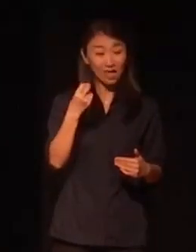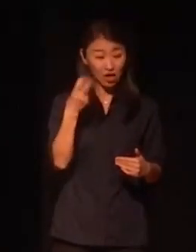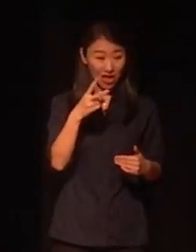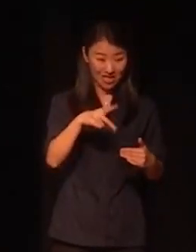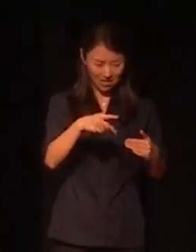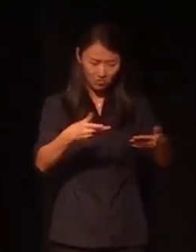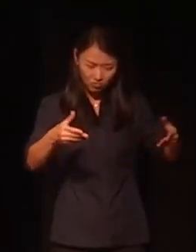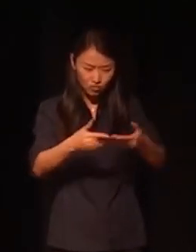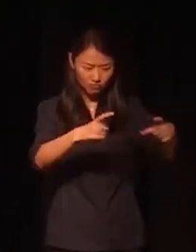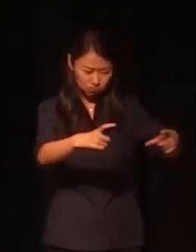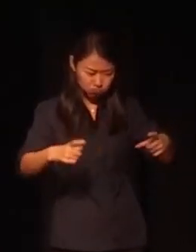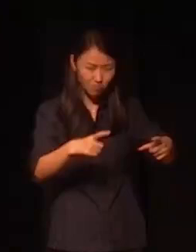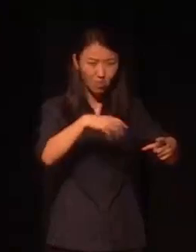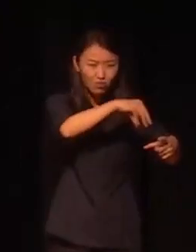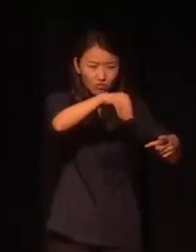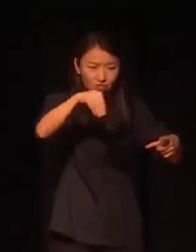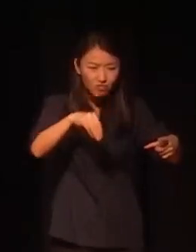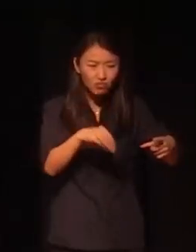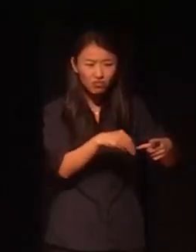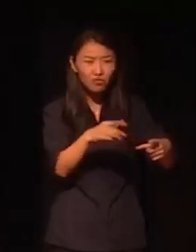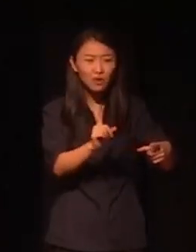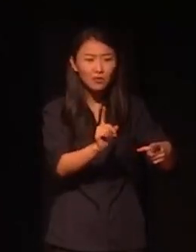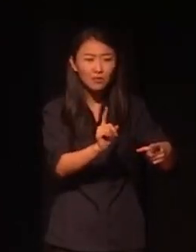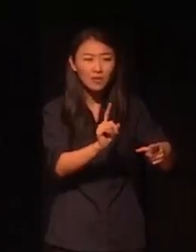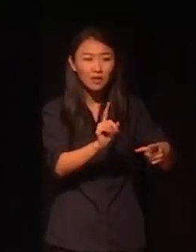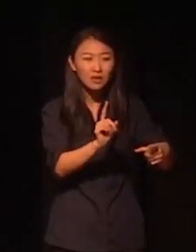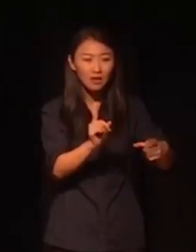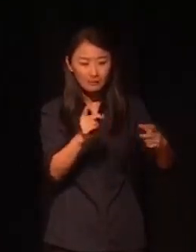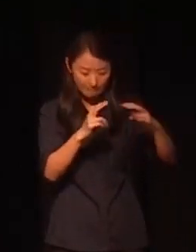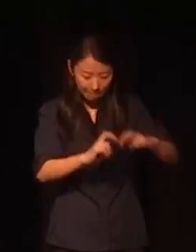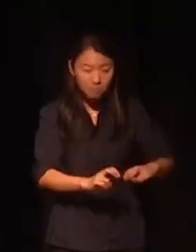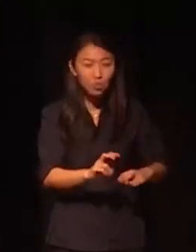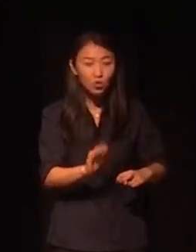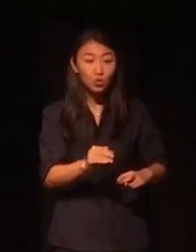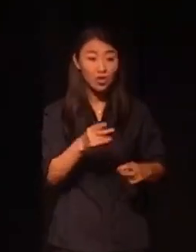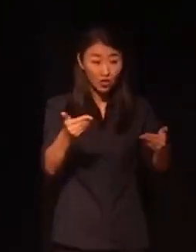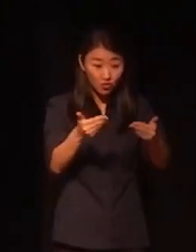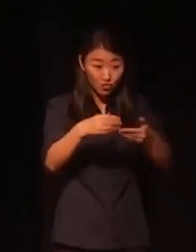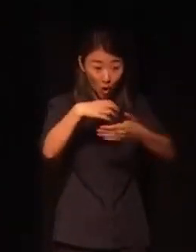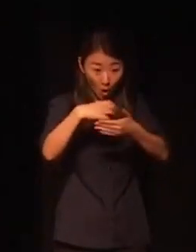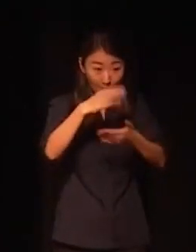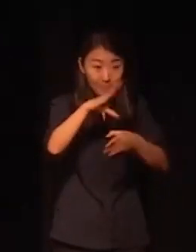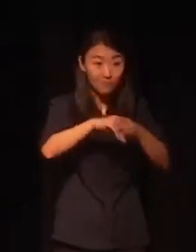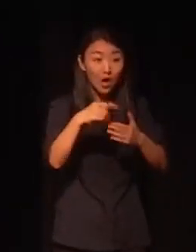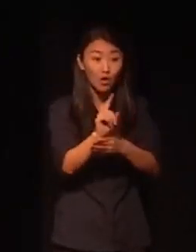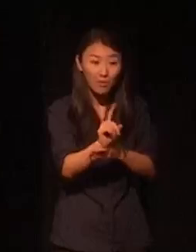componential aspects. Actually, when you look at the components of a dish, we can come up